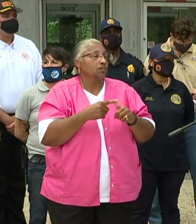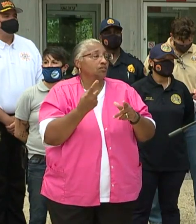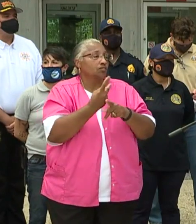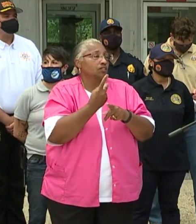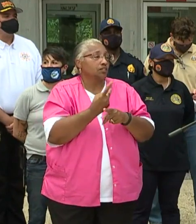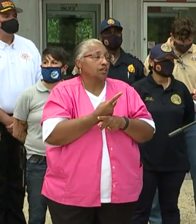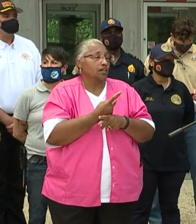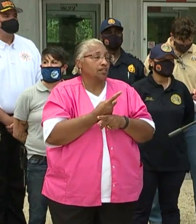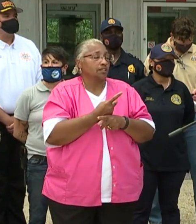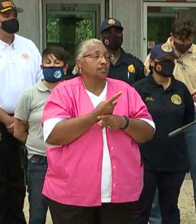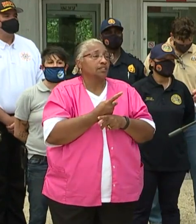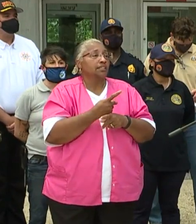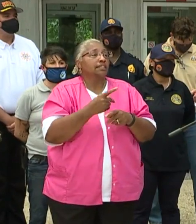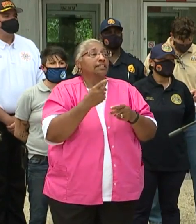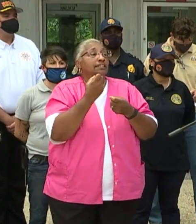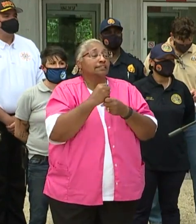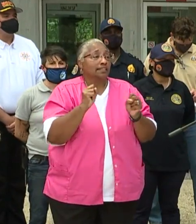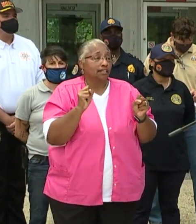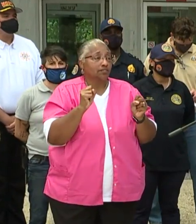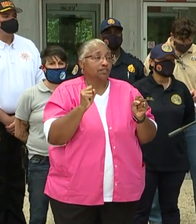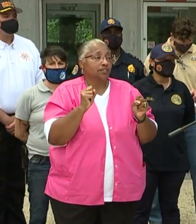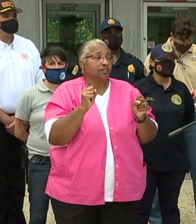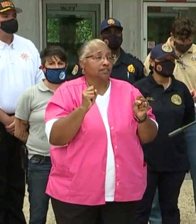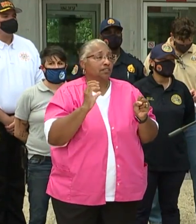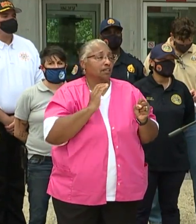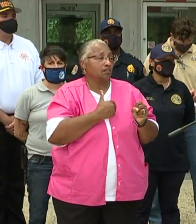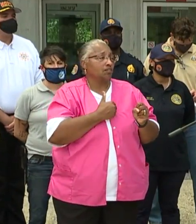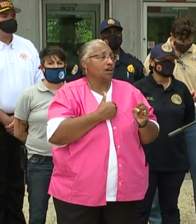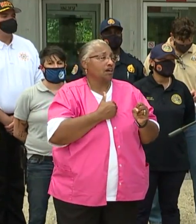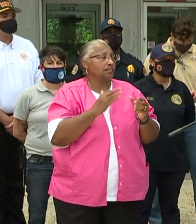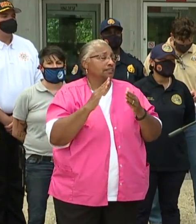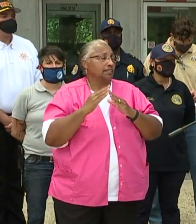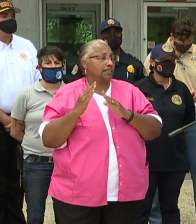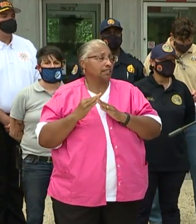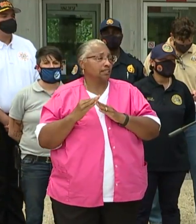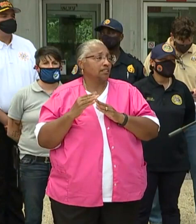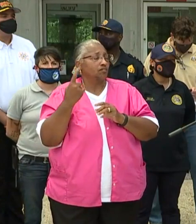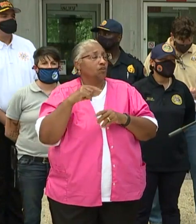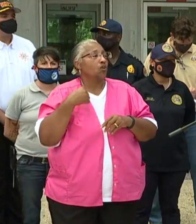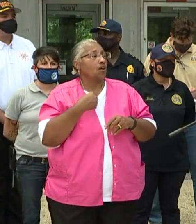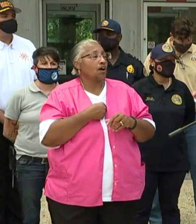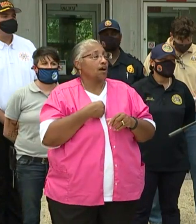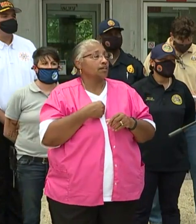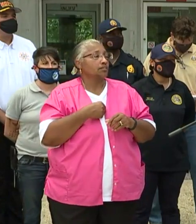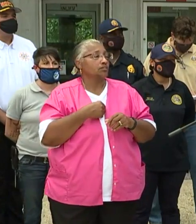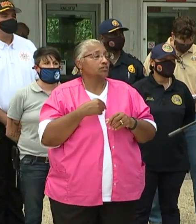city's safety, our thoroughfares, to go back to our way of